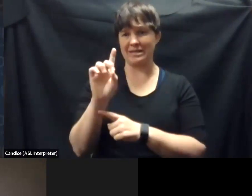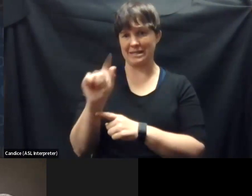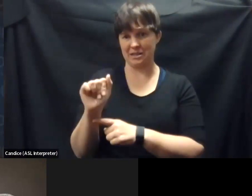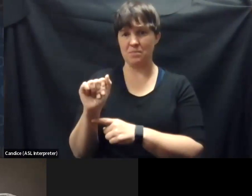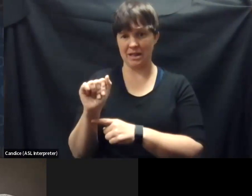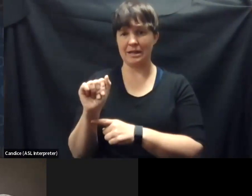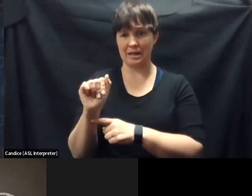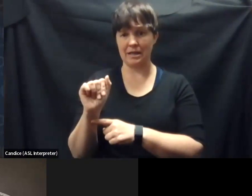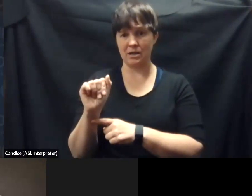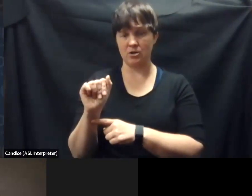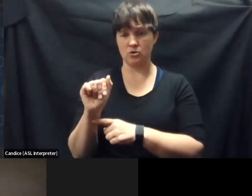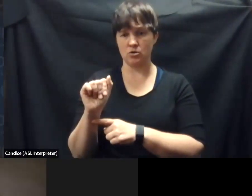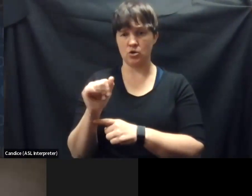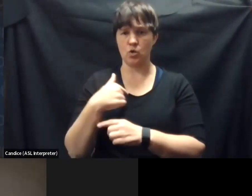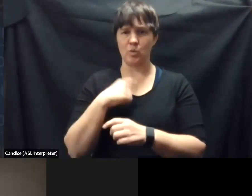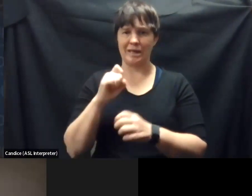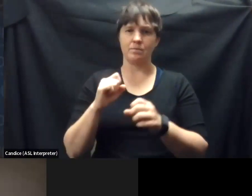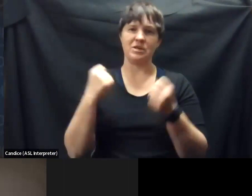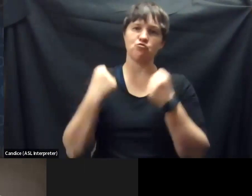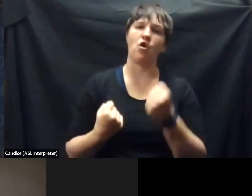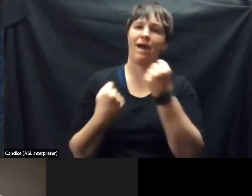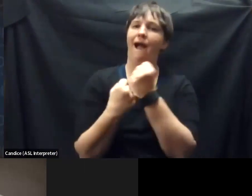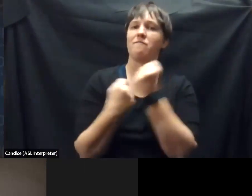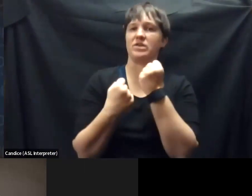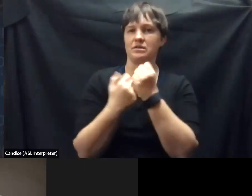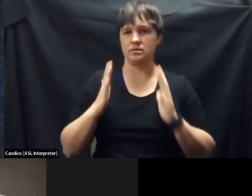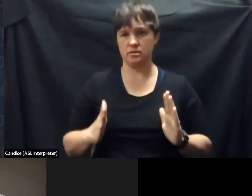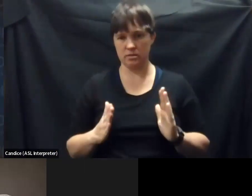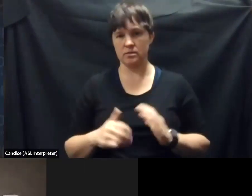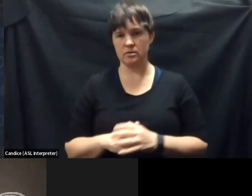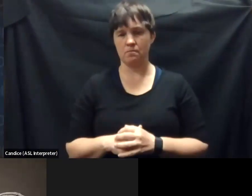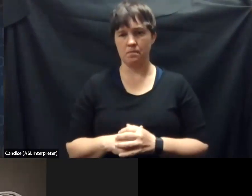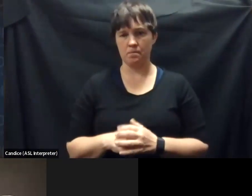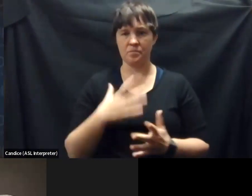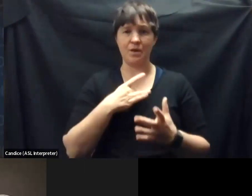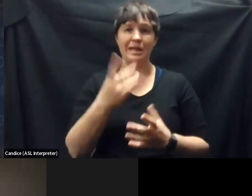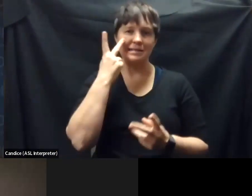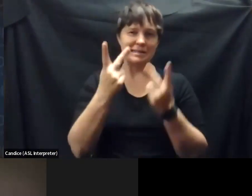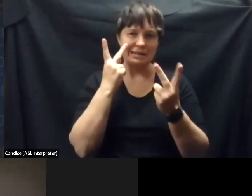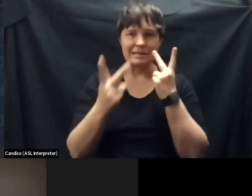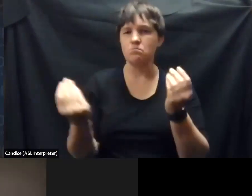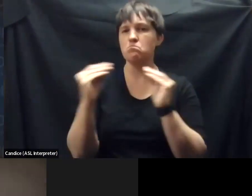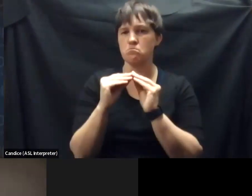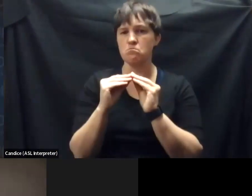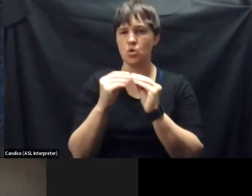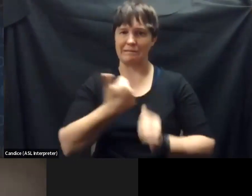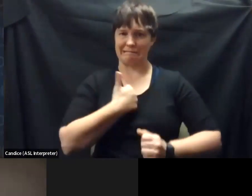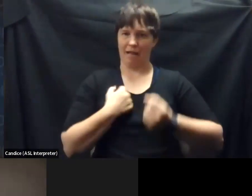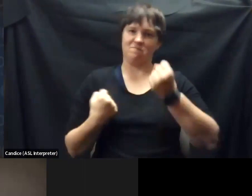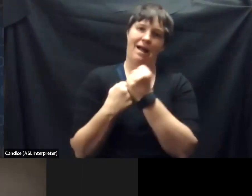can continue to be stronger advocates, and I'd like to see more